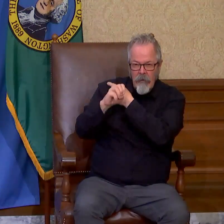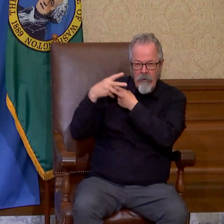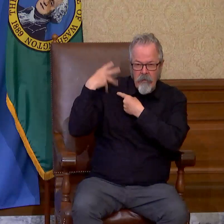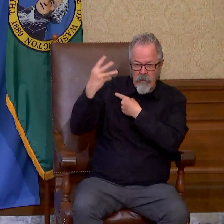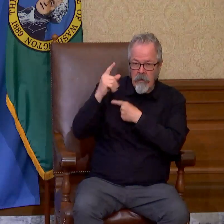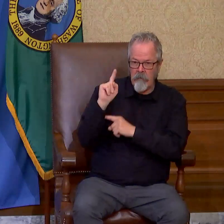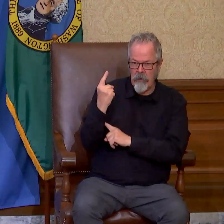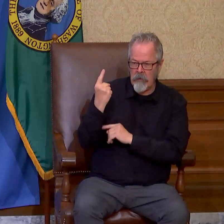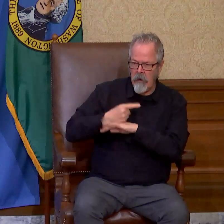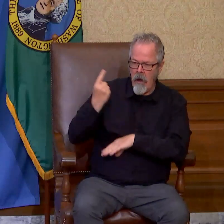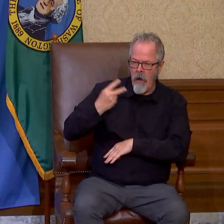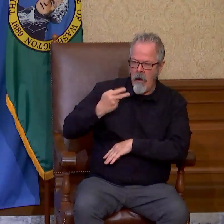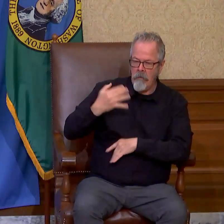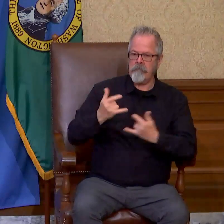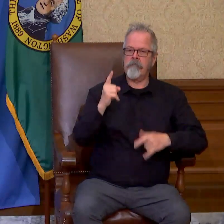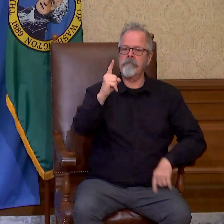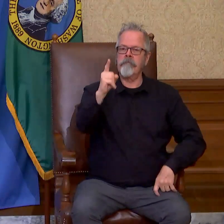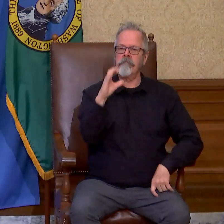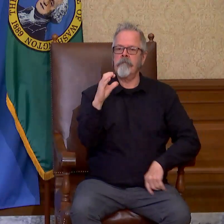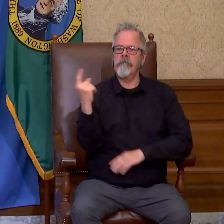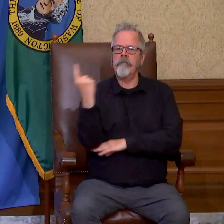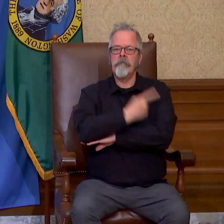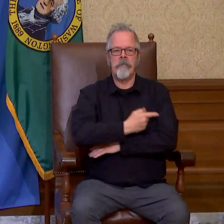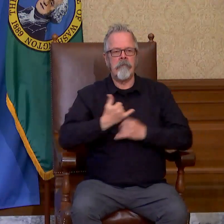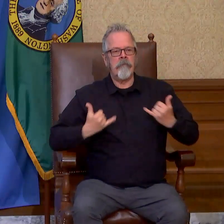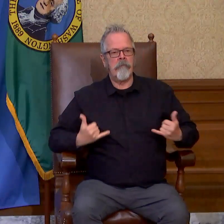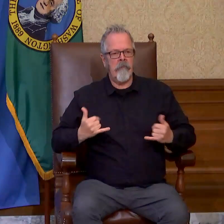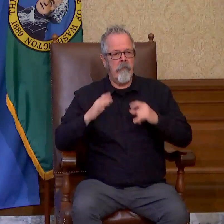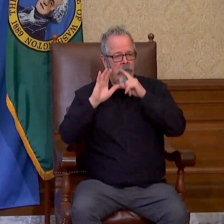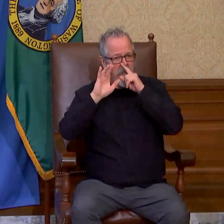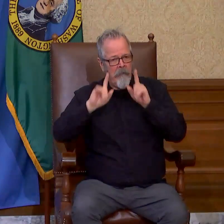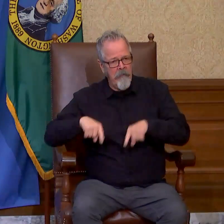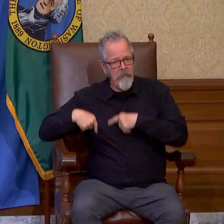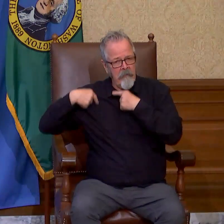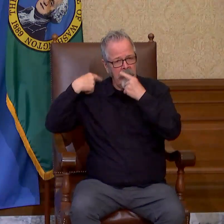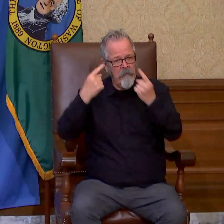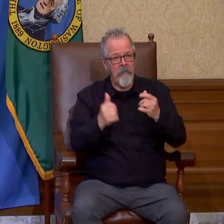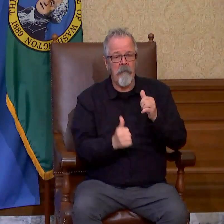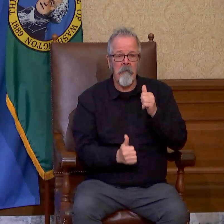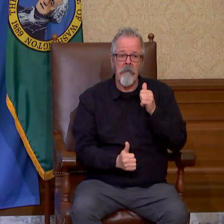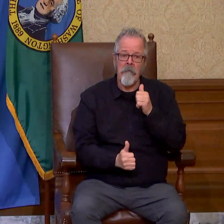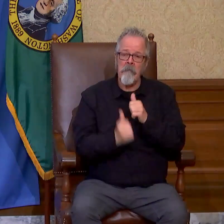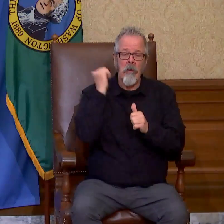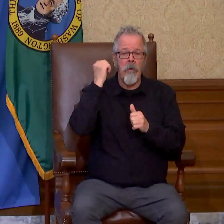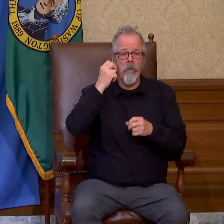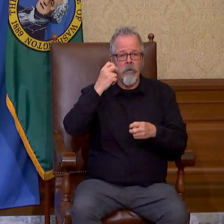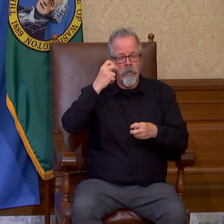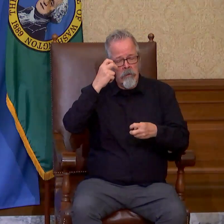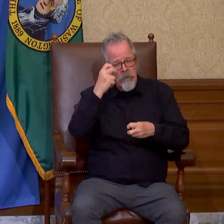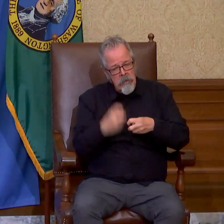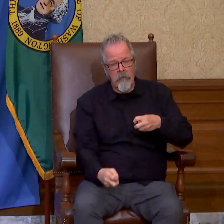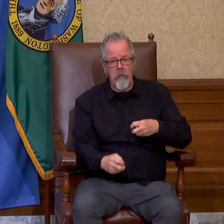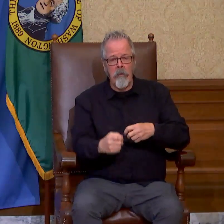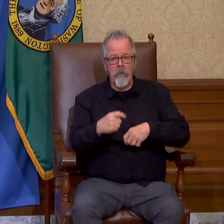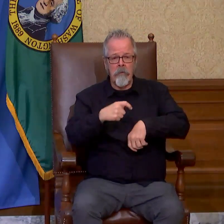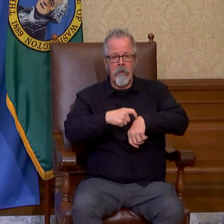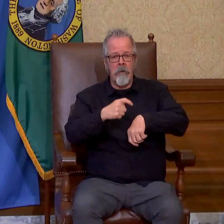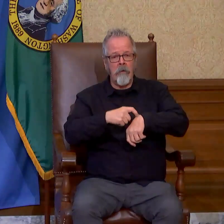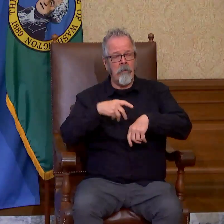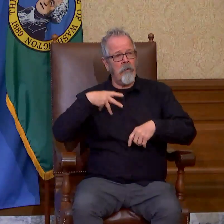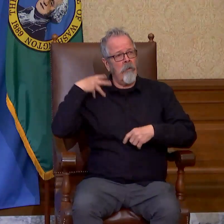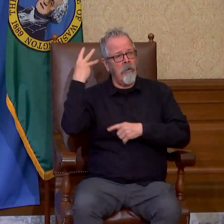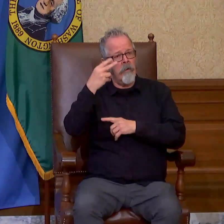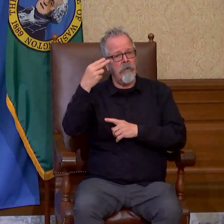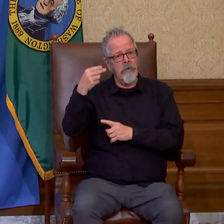the perhaps best time to demonstrate our community commitment to laying a sustainable foundation for the health of